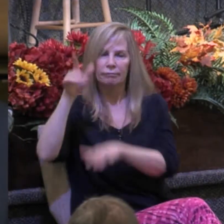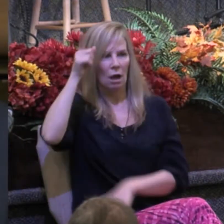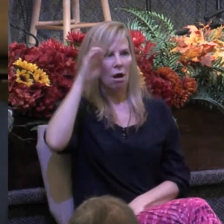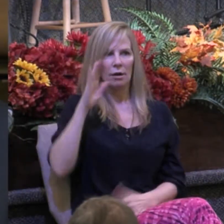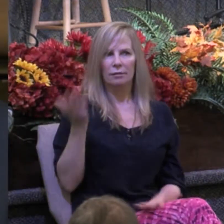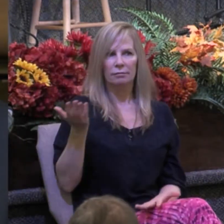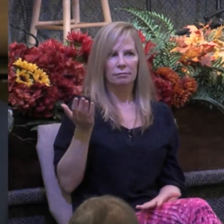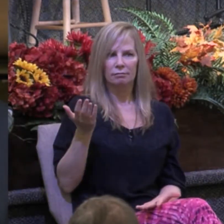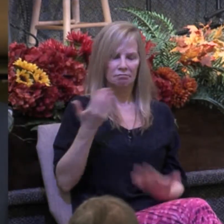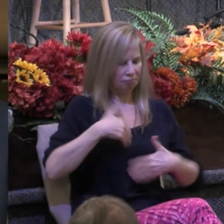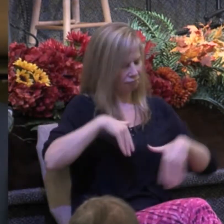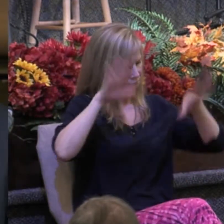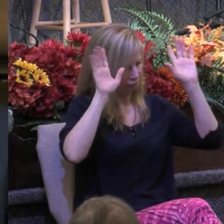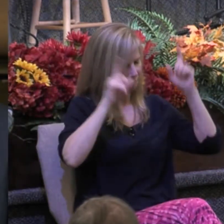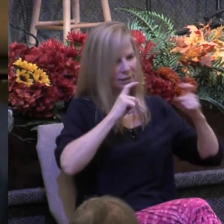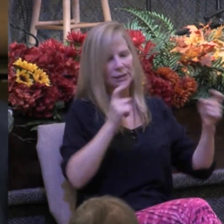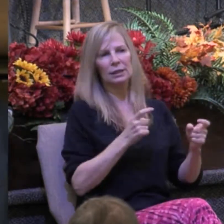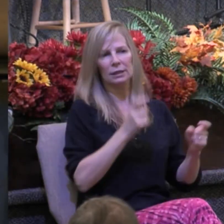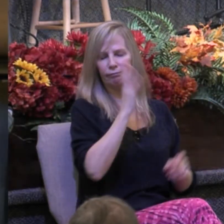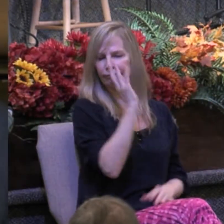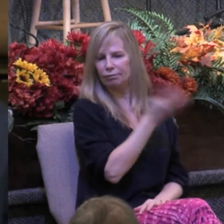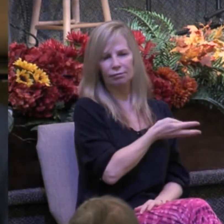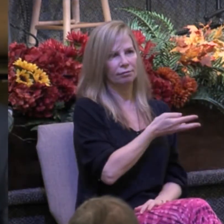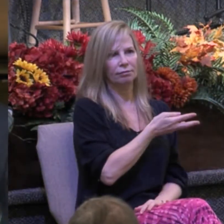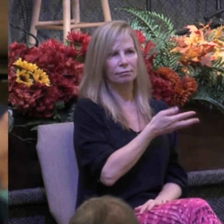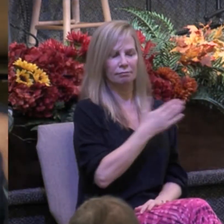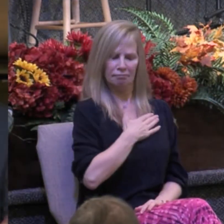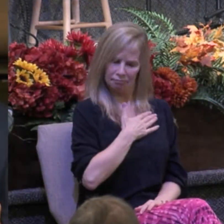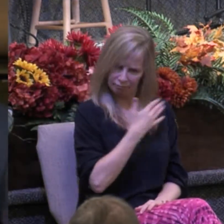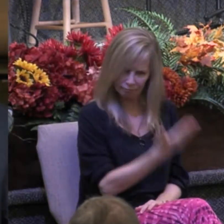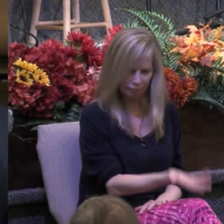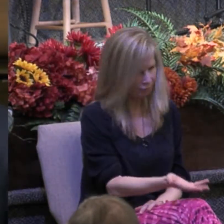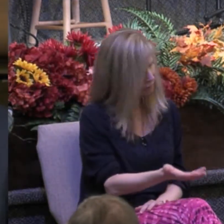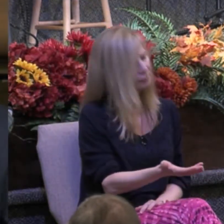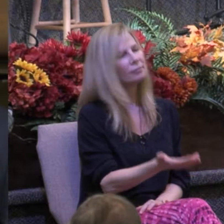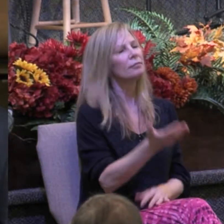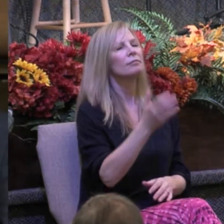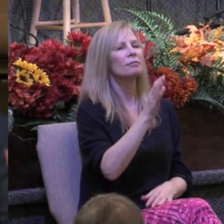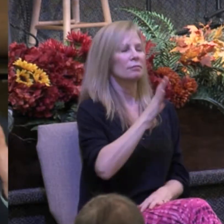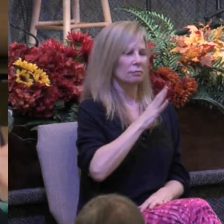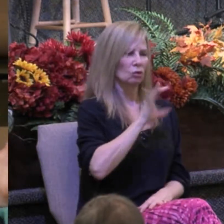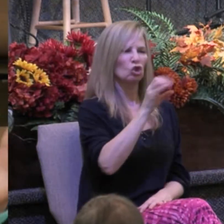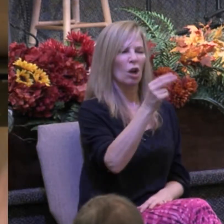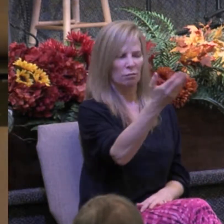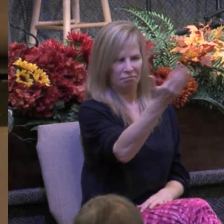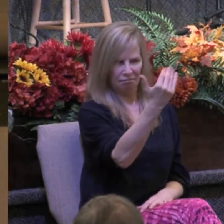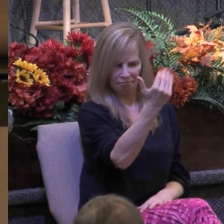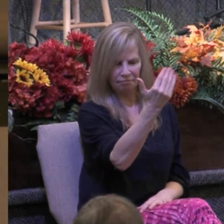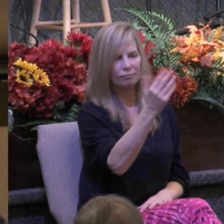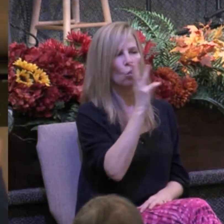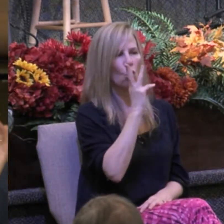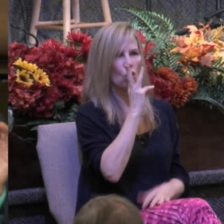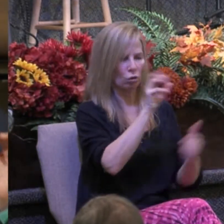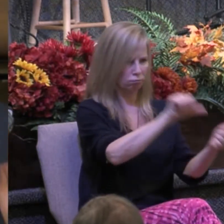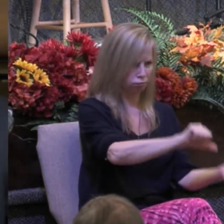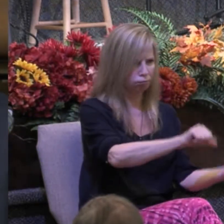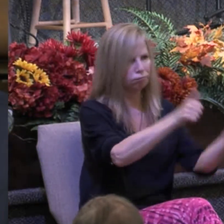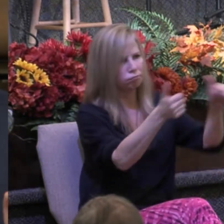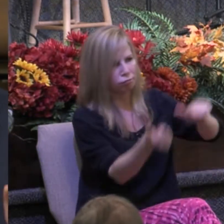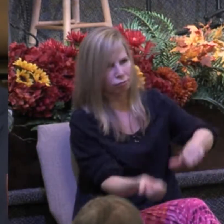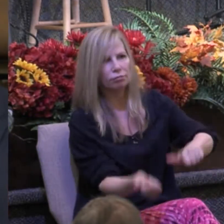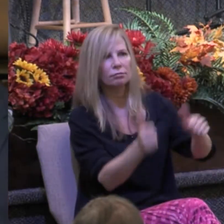sin, once they admitted that and confessed that, John baptized them in water. But